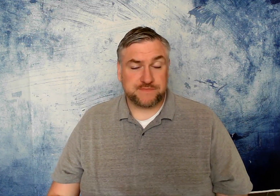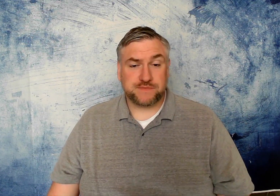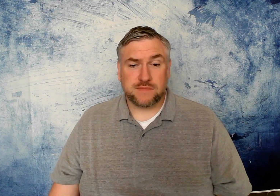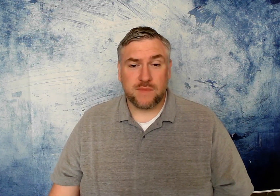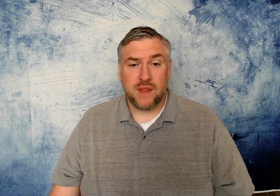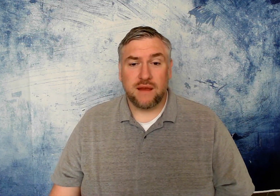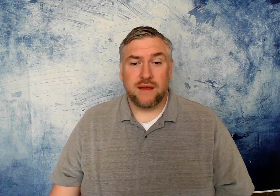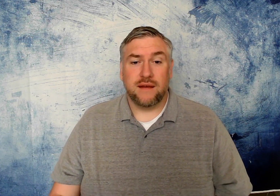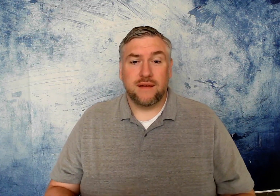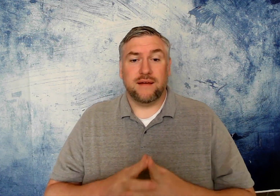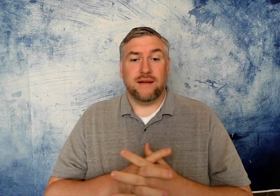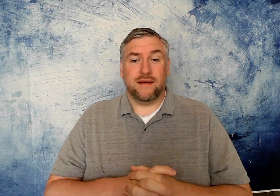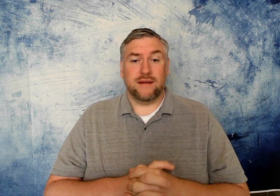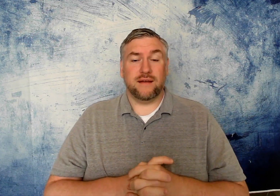students.